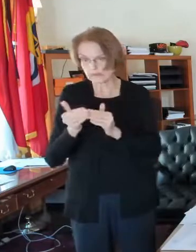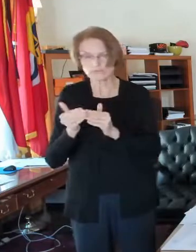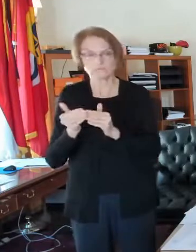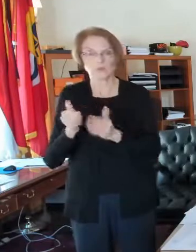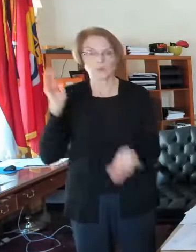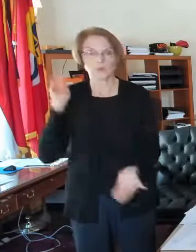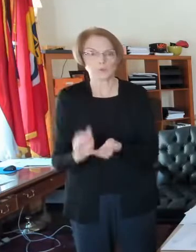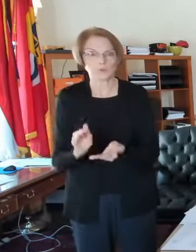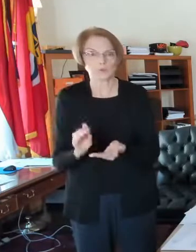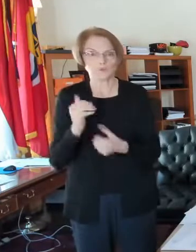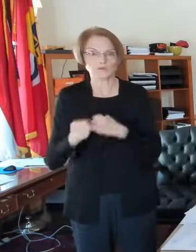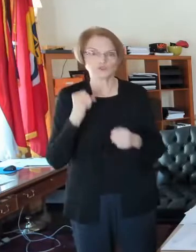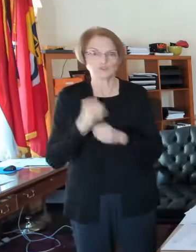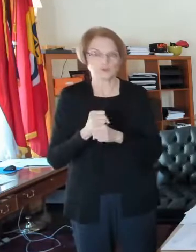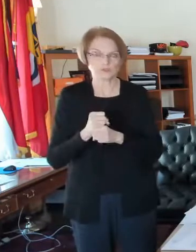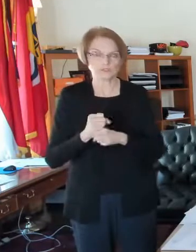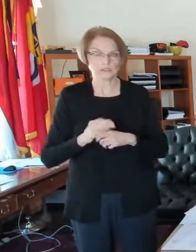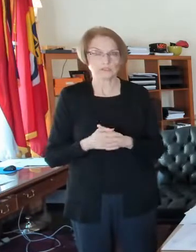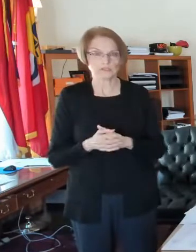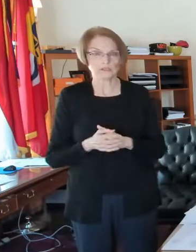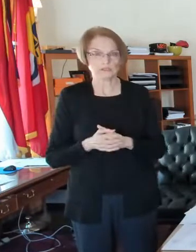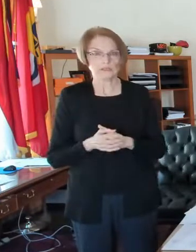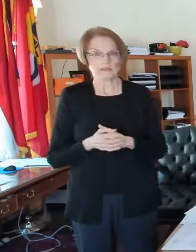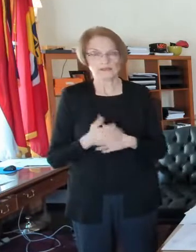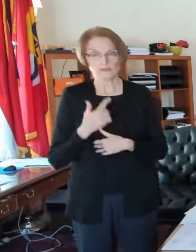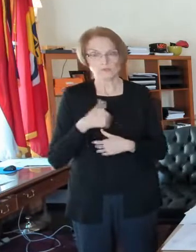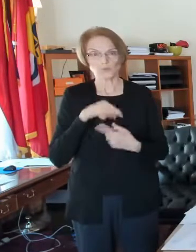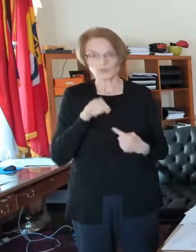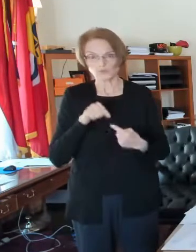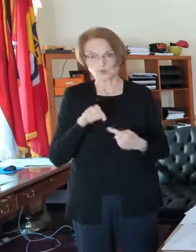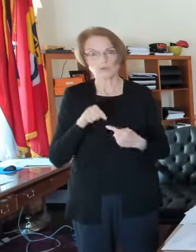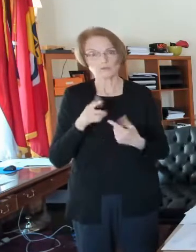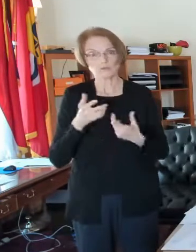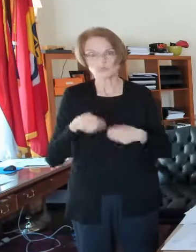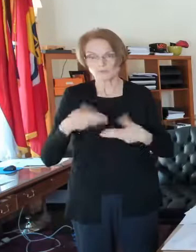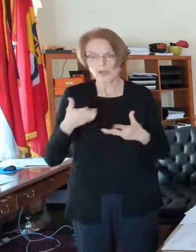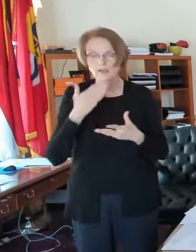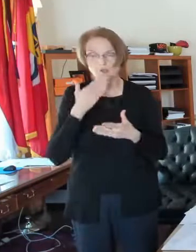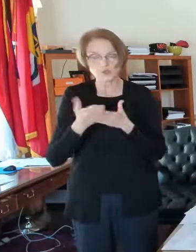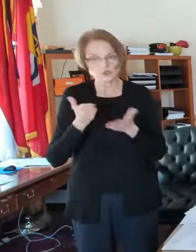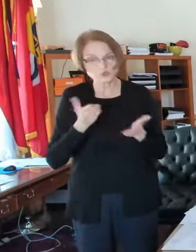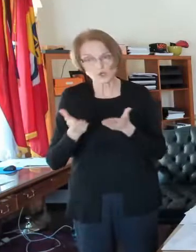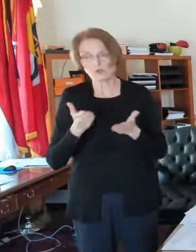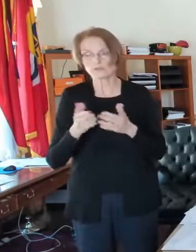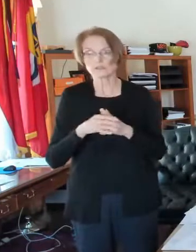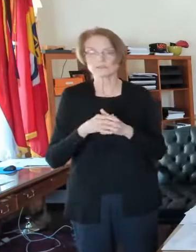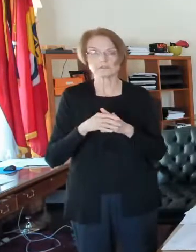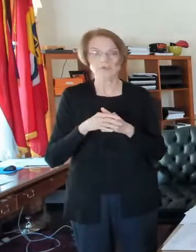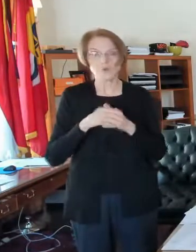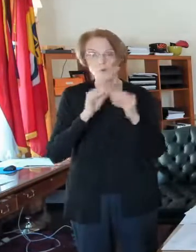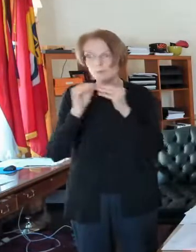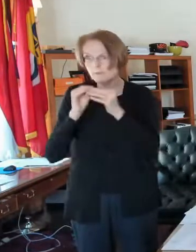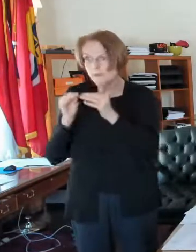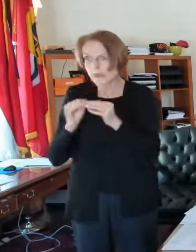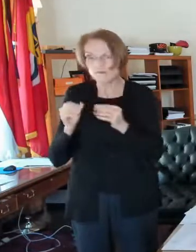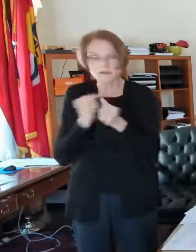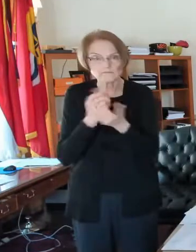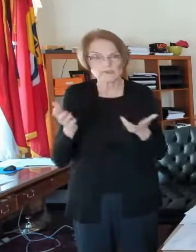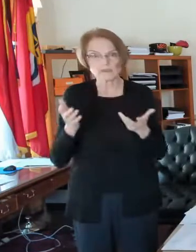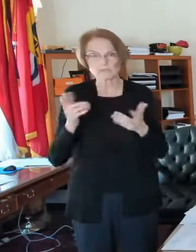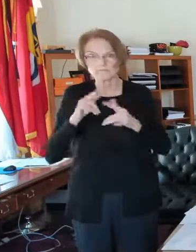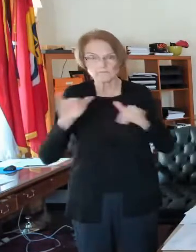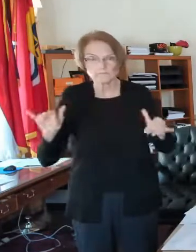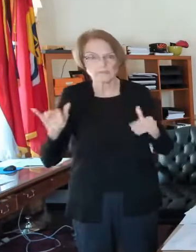off this year. And so as we struggle to provide good service and to make the repairs that we need to make and all those sorts